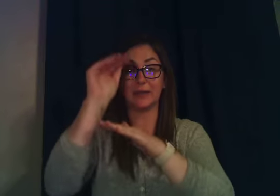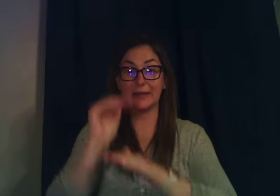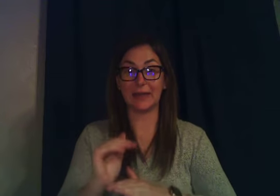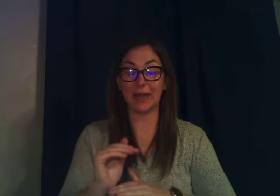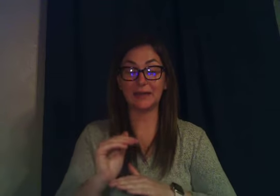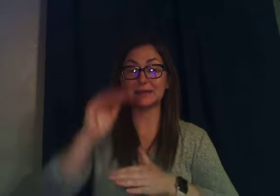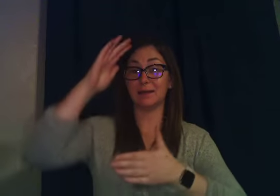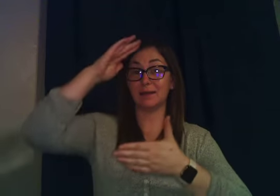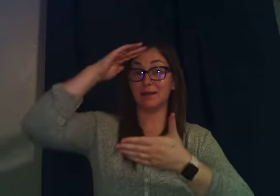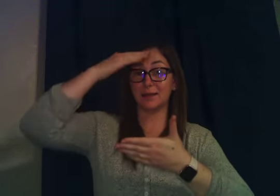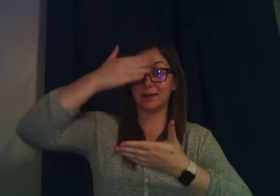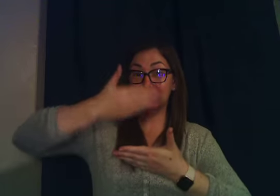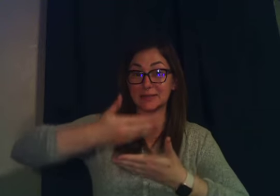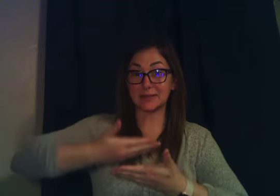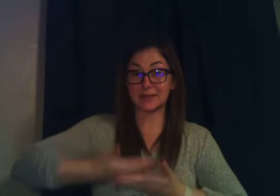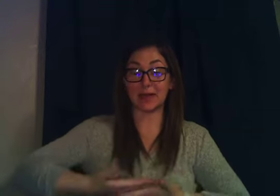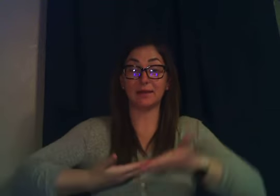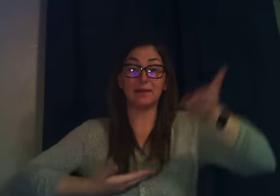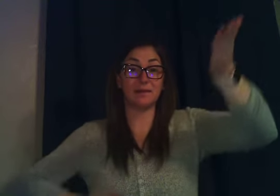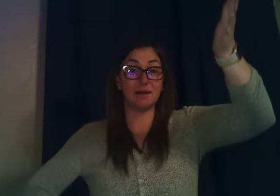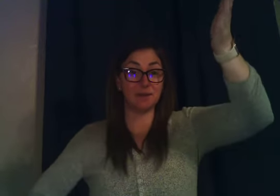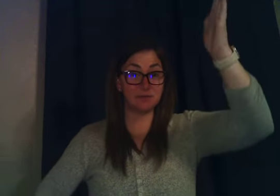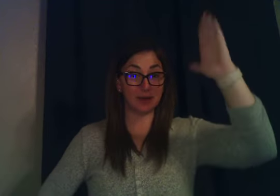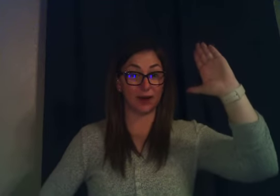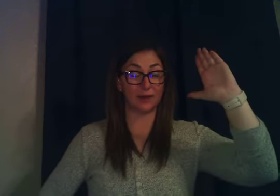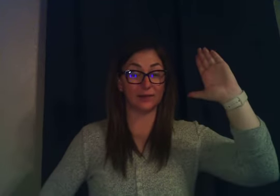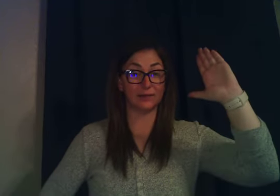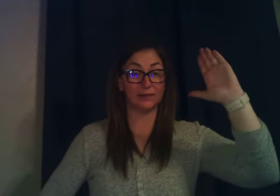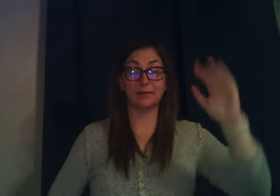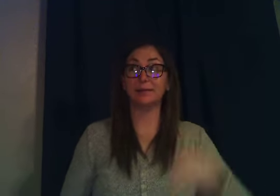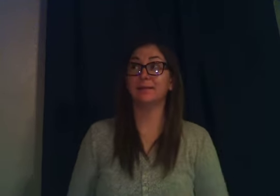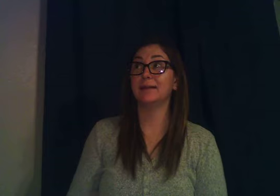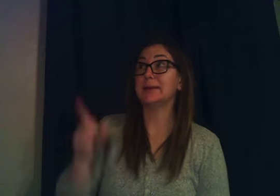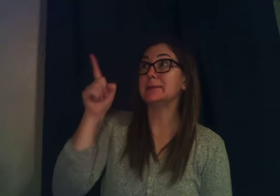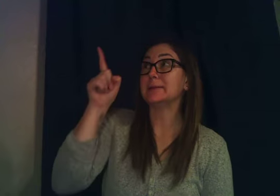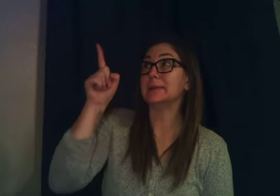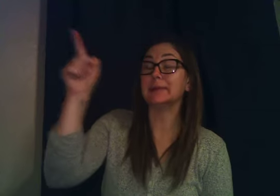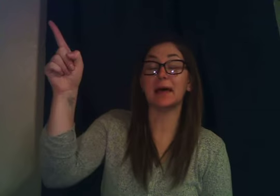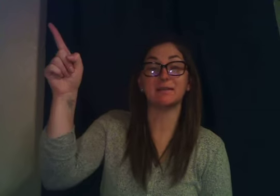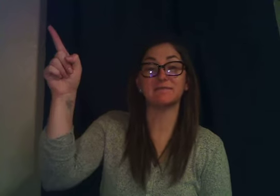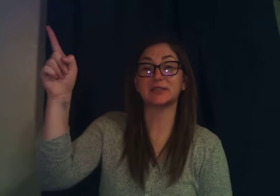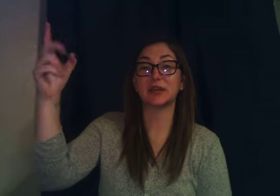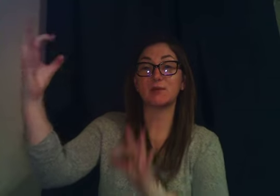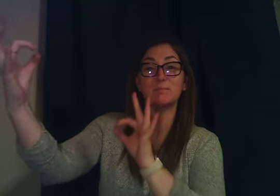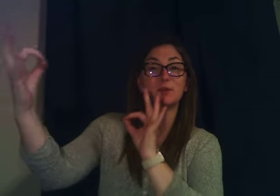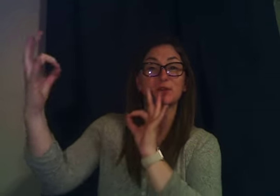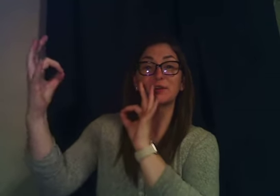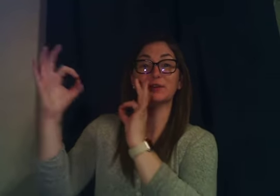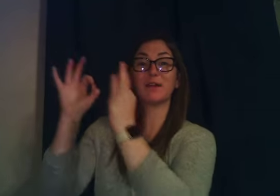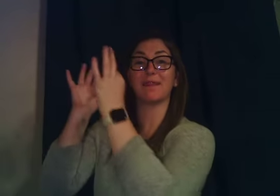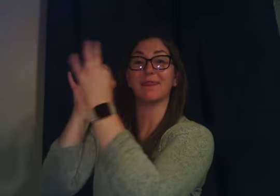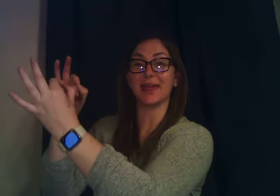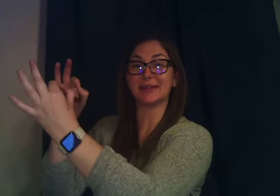night. Son of God loves pure light.